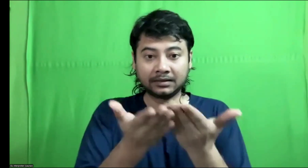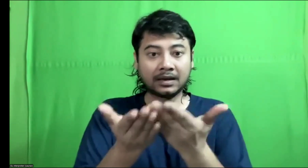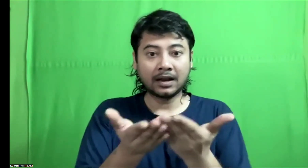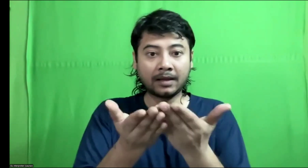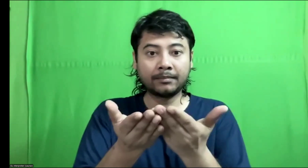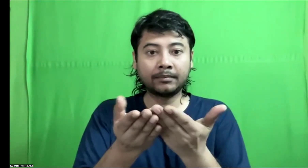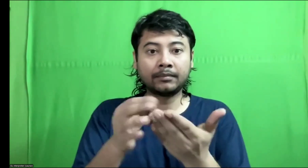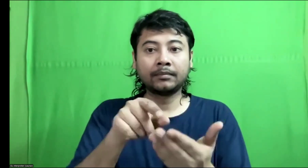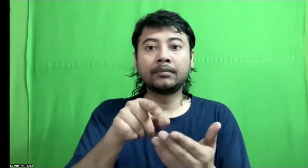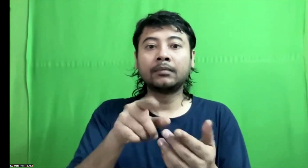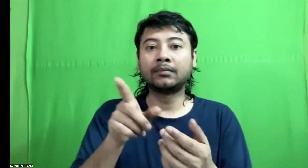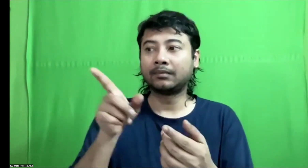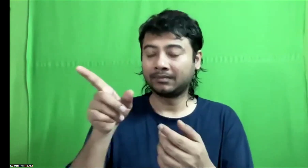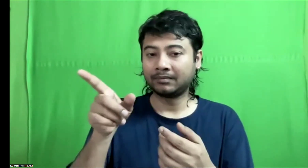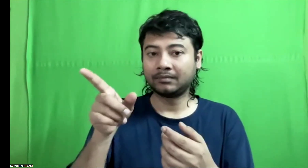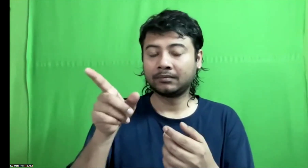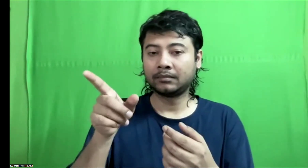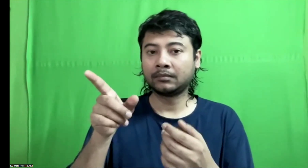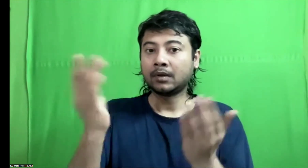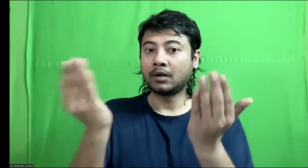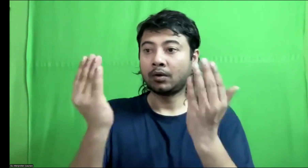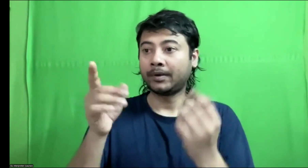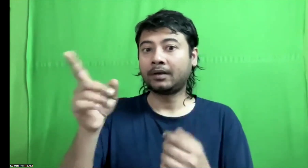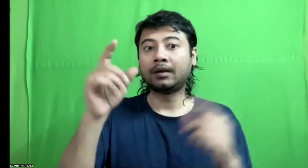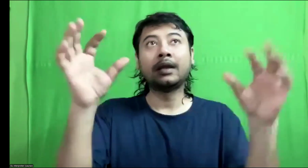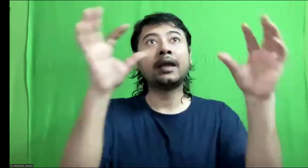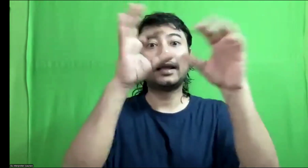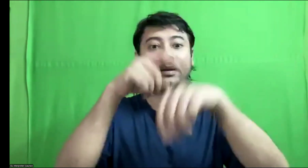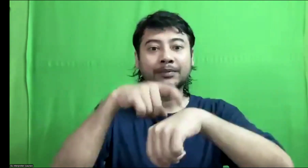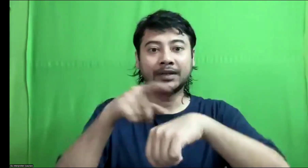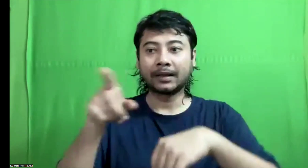bigger than taking a bath during eclipse times.